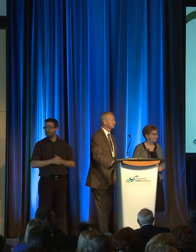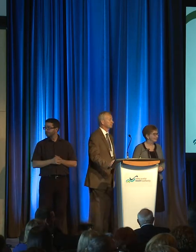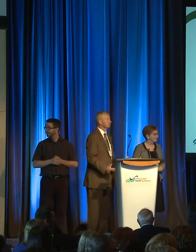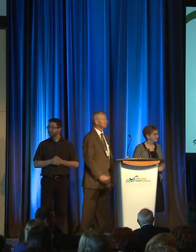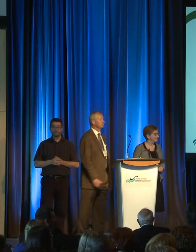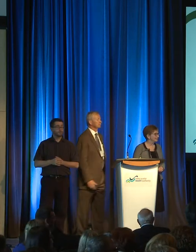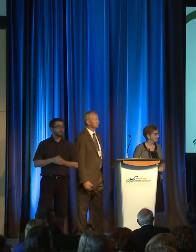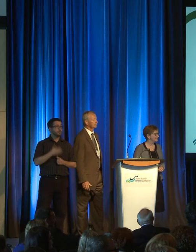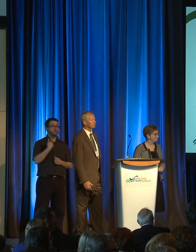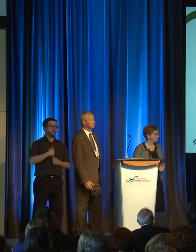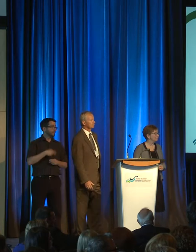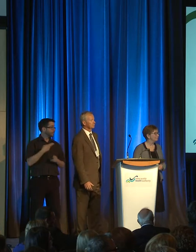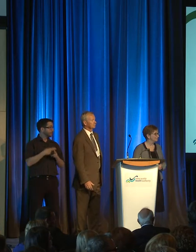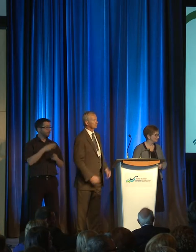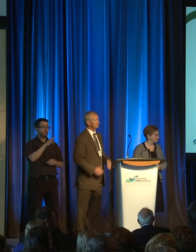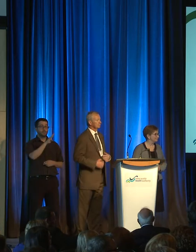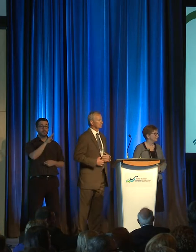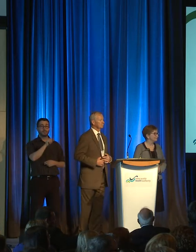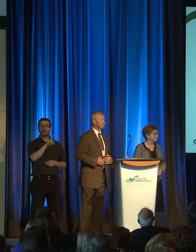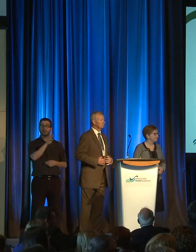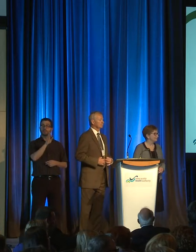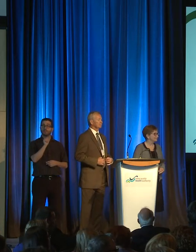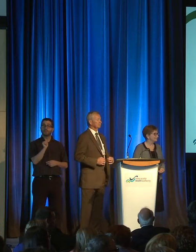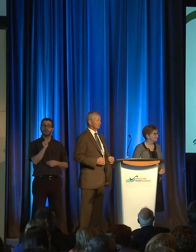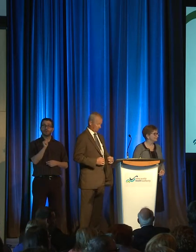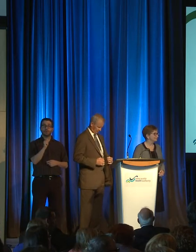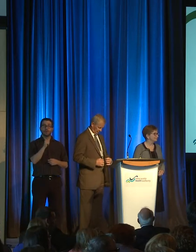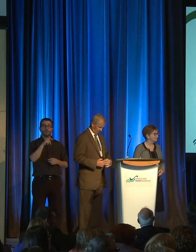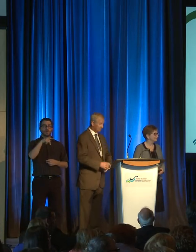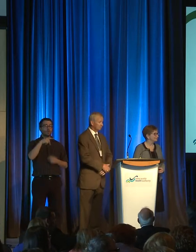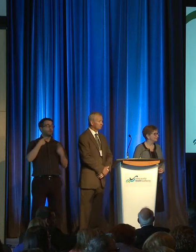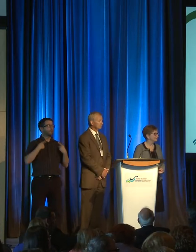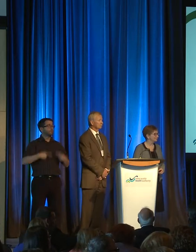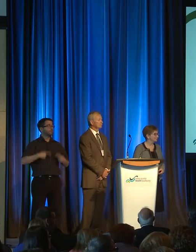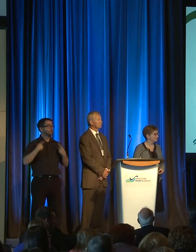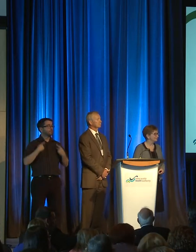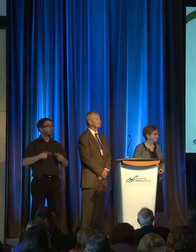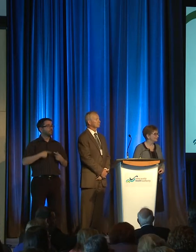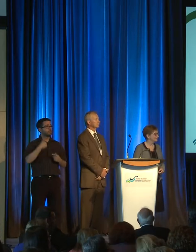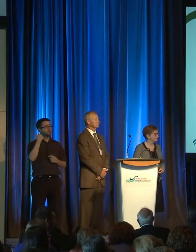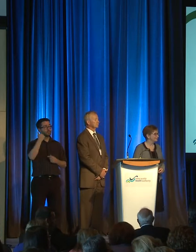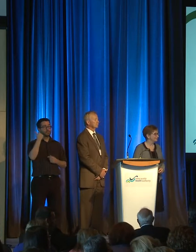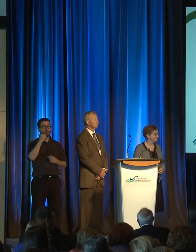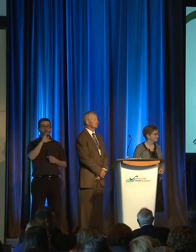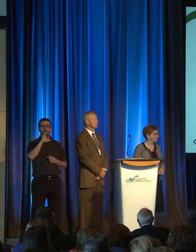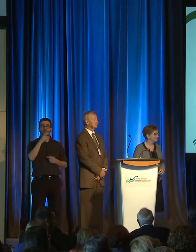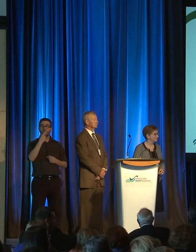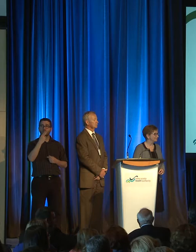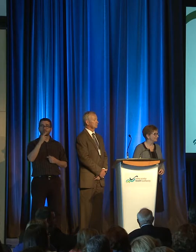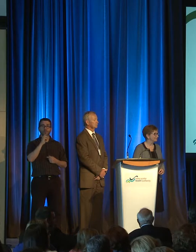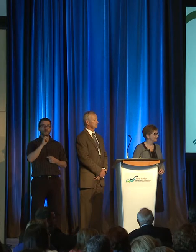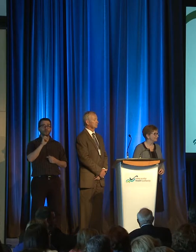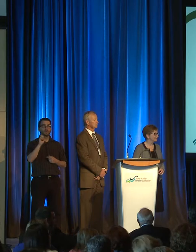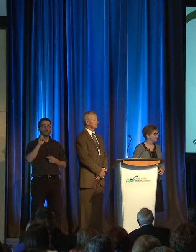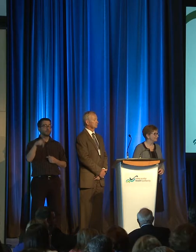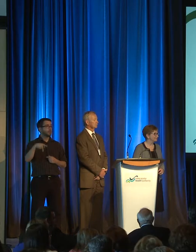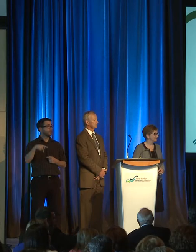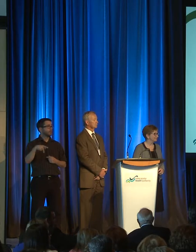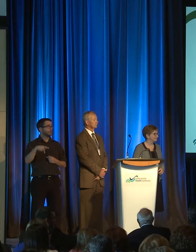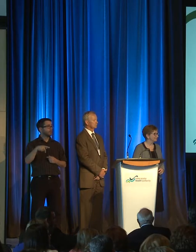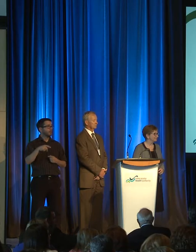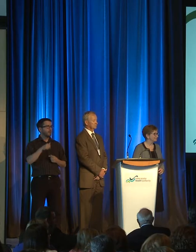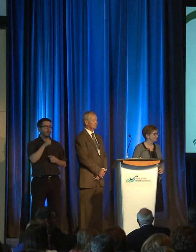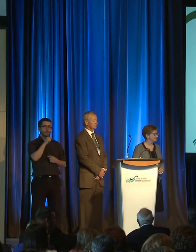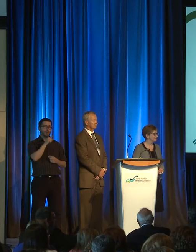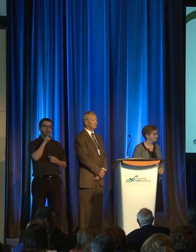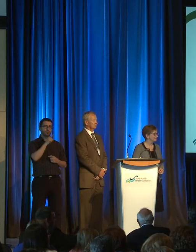Thank you. My name is Barbara Adams, and I'm a physiotherapist, but the MLA for Cole Harbour Eastern Passage. And I'm not 100% sure, but I might have asked the